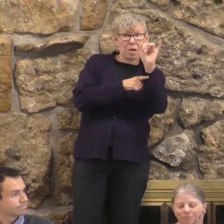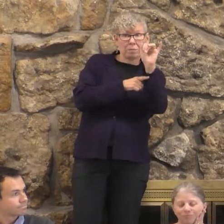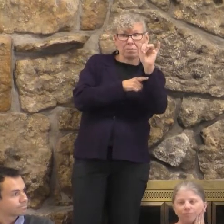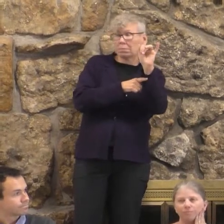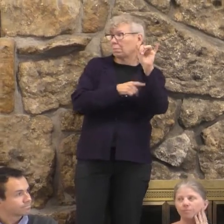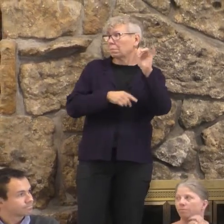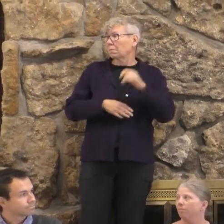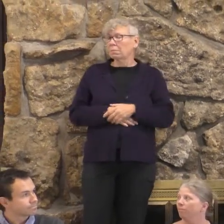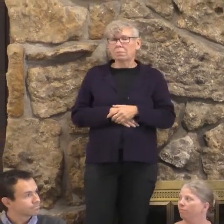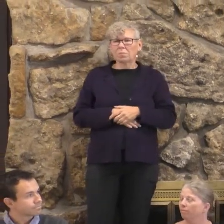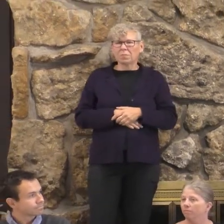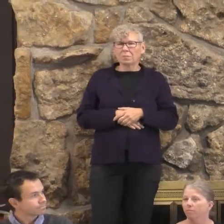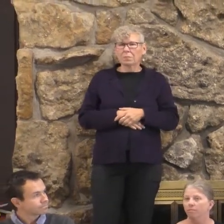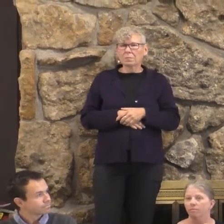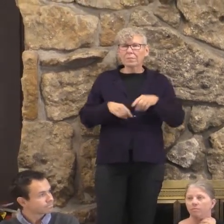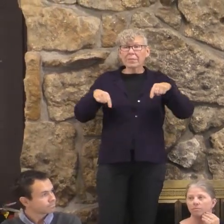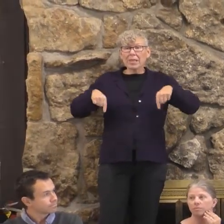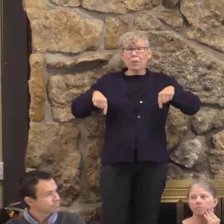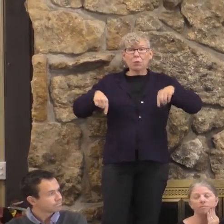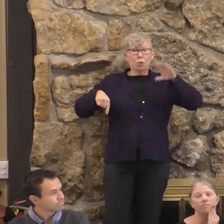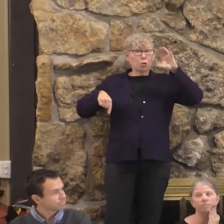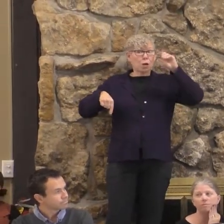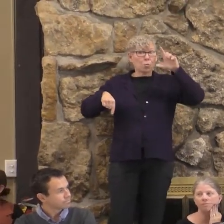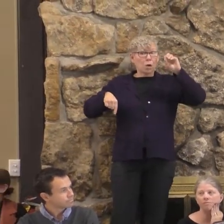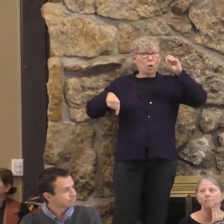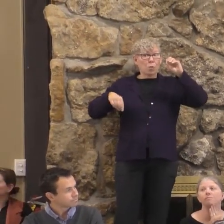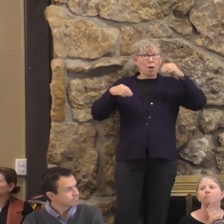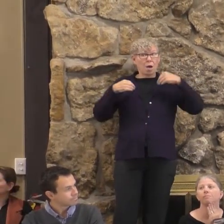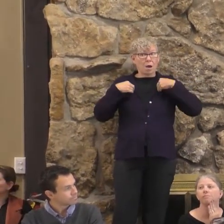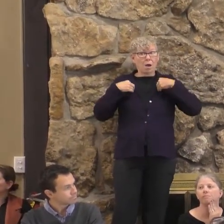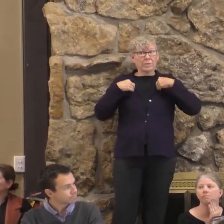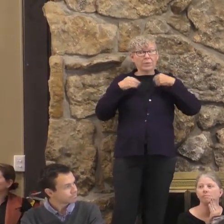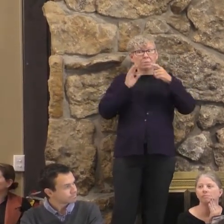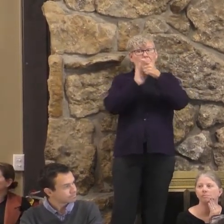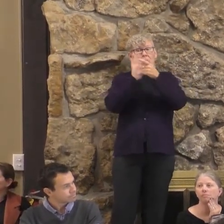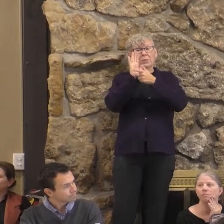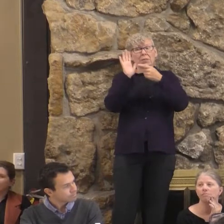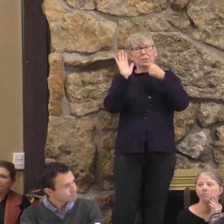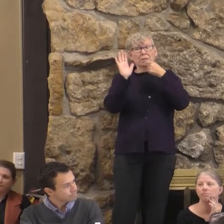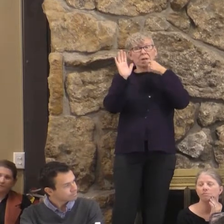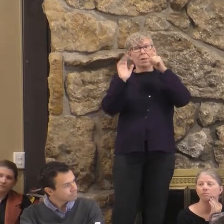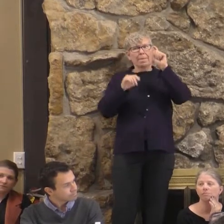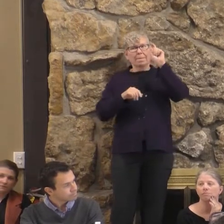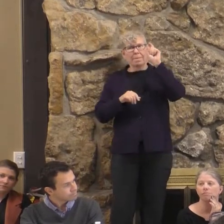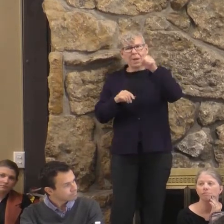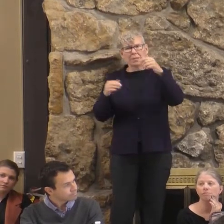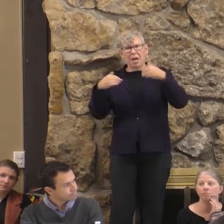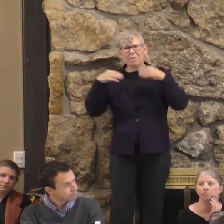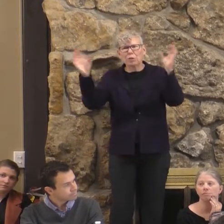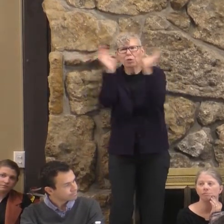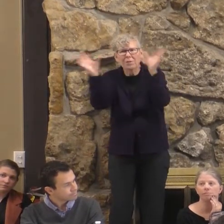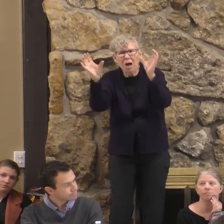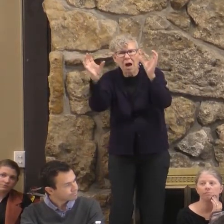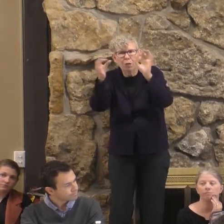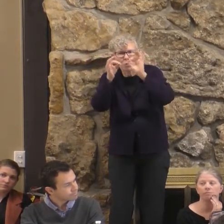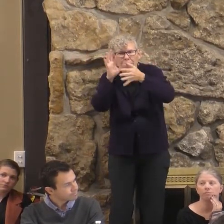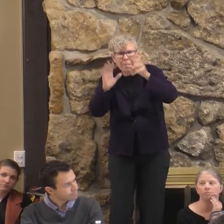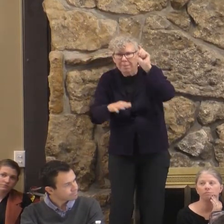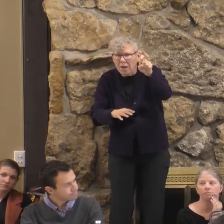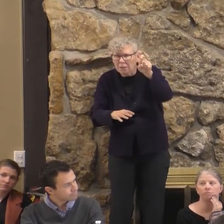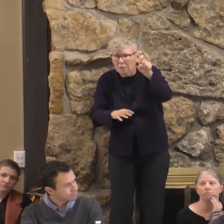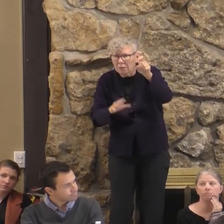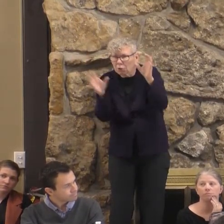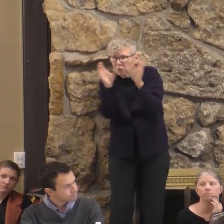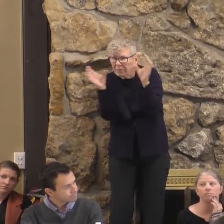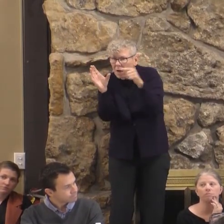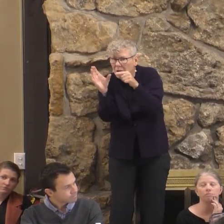With Colorado having a statute that requires that sign language interpreters be certified, a lot of the VRI communications companies have gotten wise